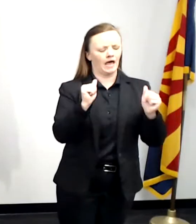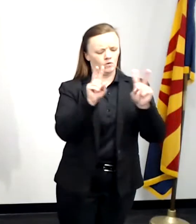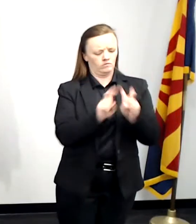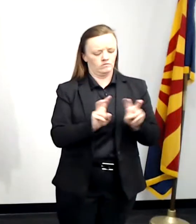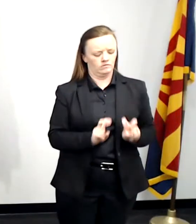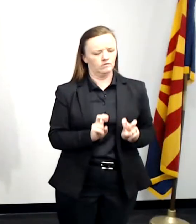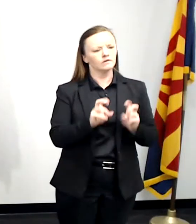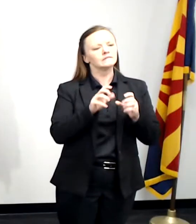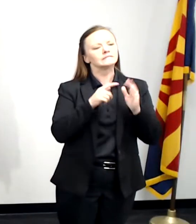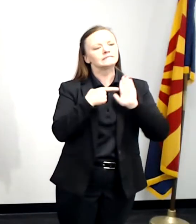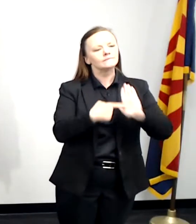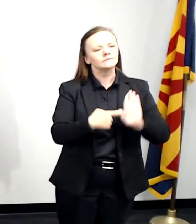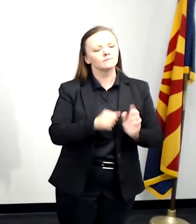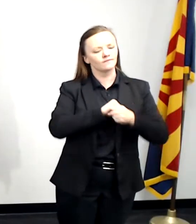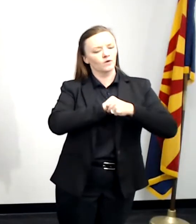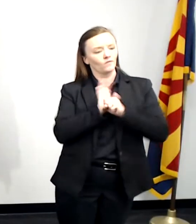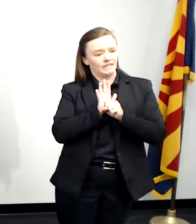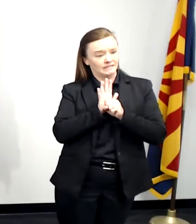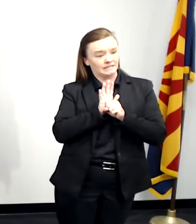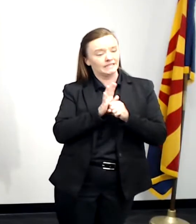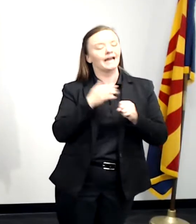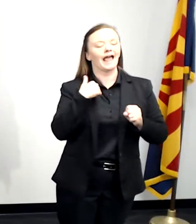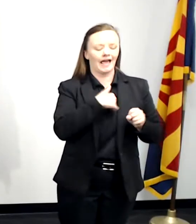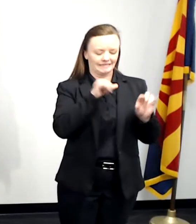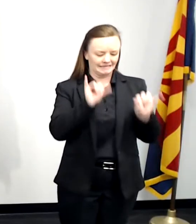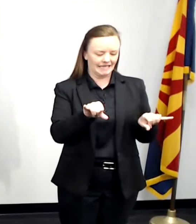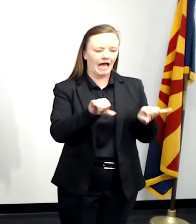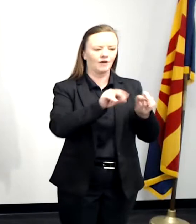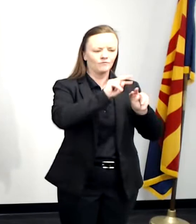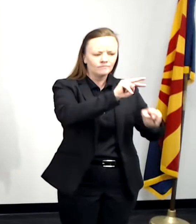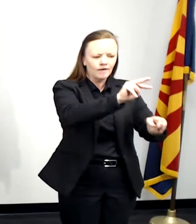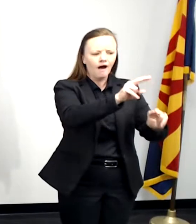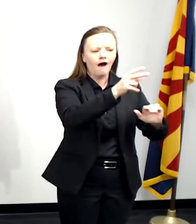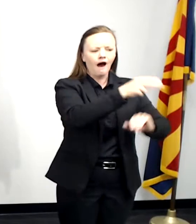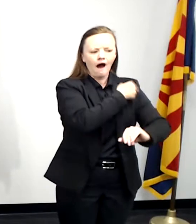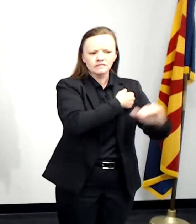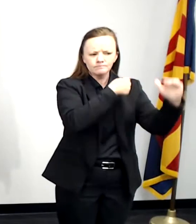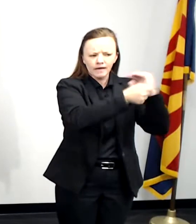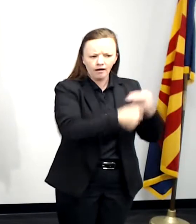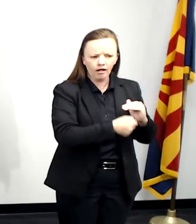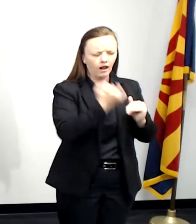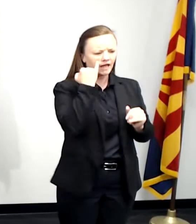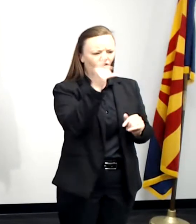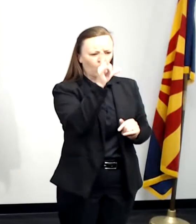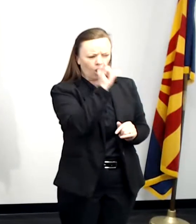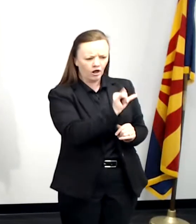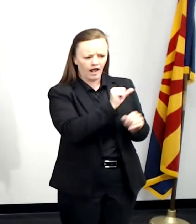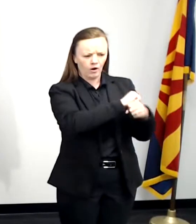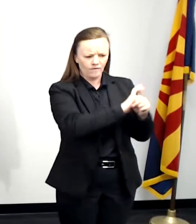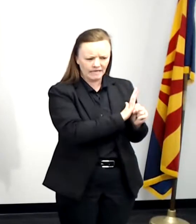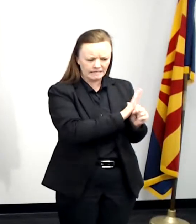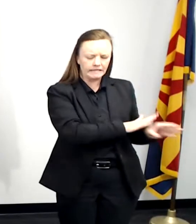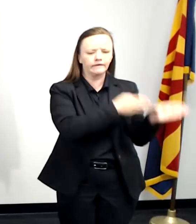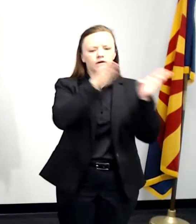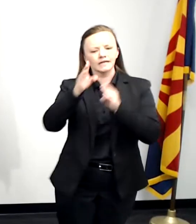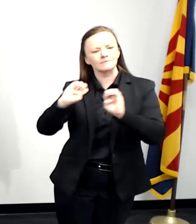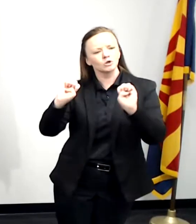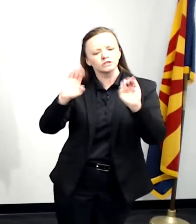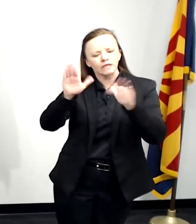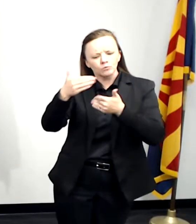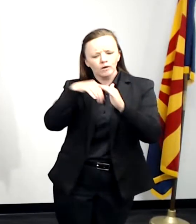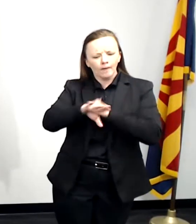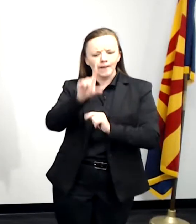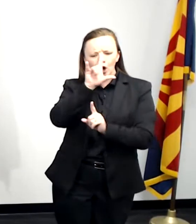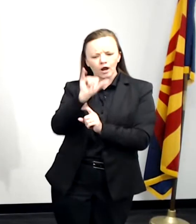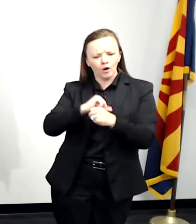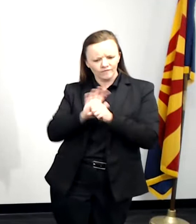following emergency room data and hospitalization data for COVID-19-like illness. And that's another way that we track how much disease